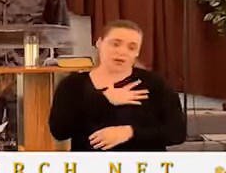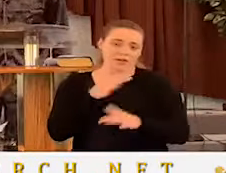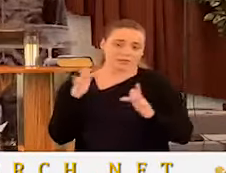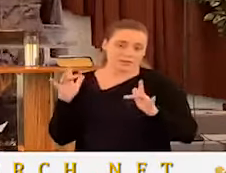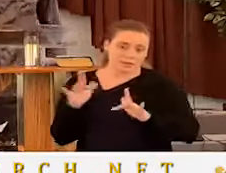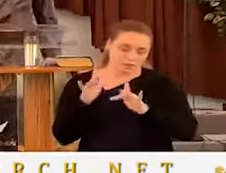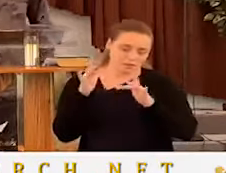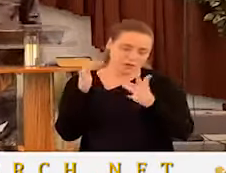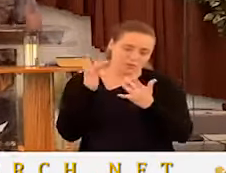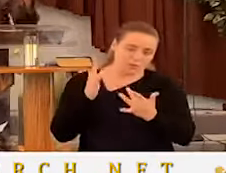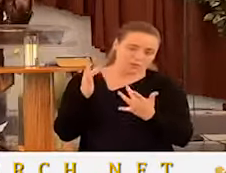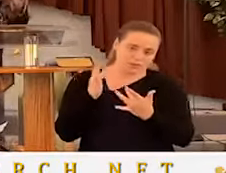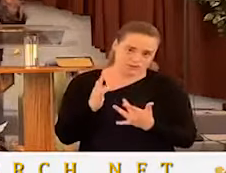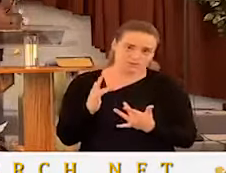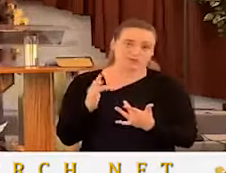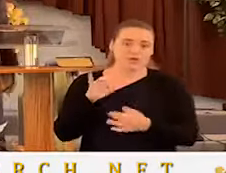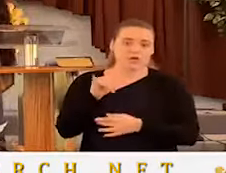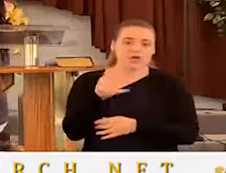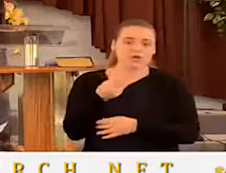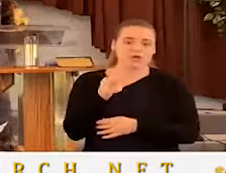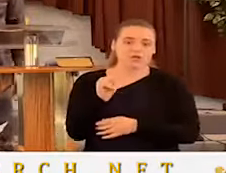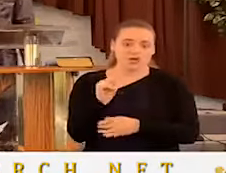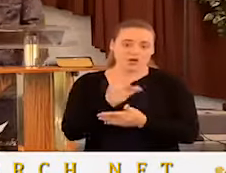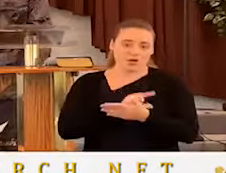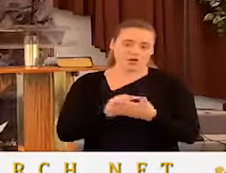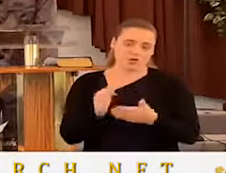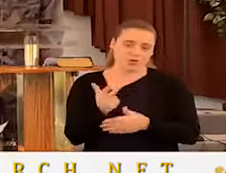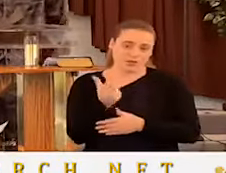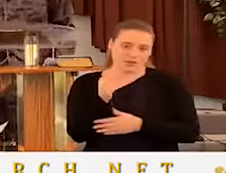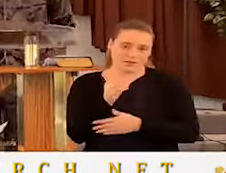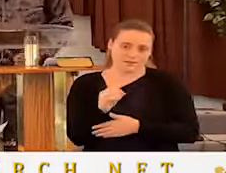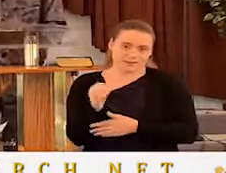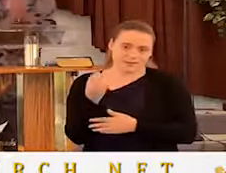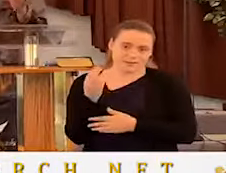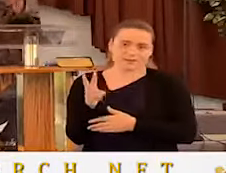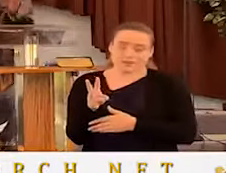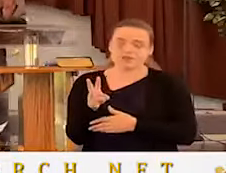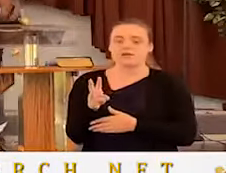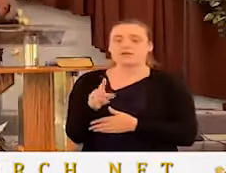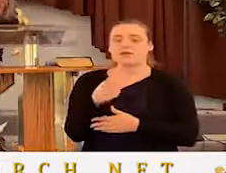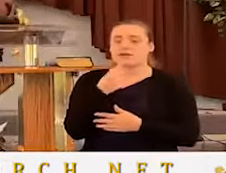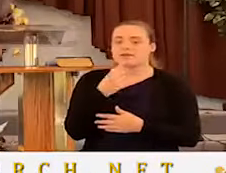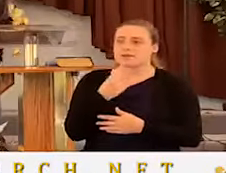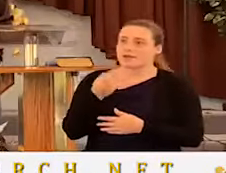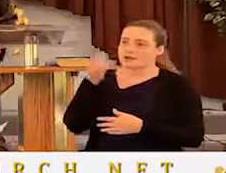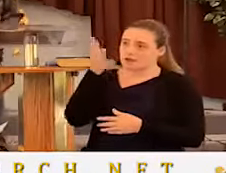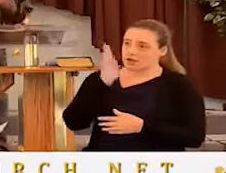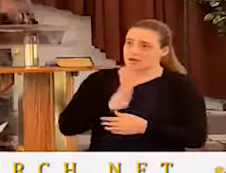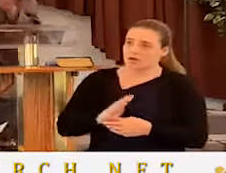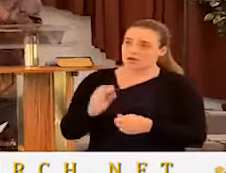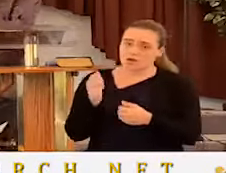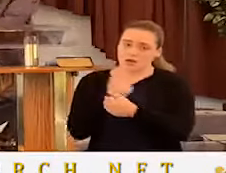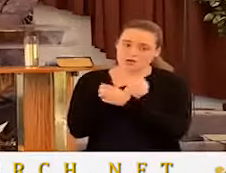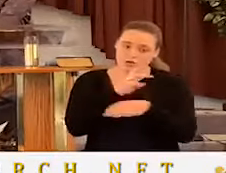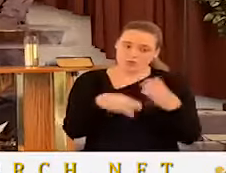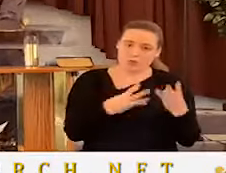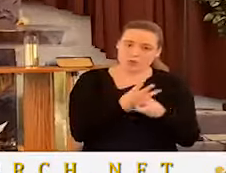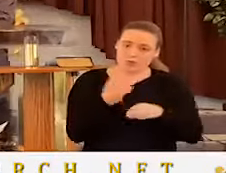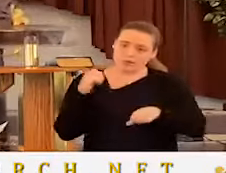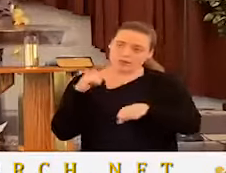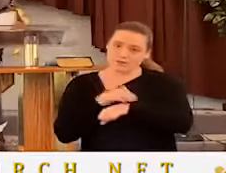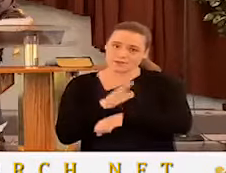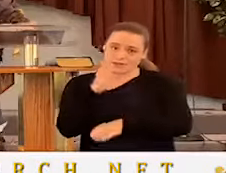so loved the world that he gave his only begotten Son, that whosoever believes on him will